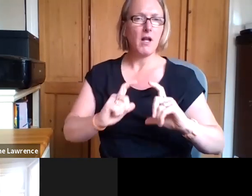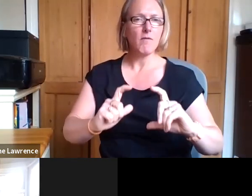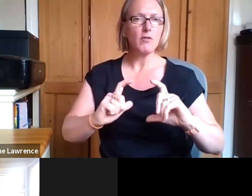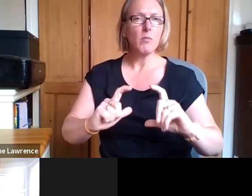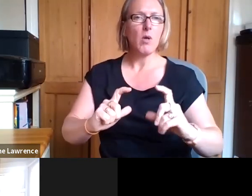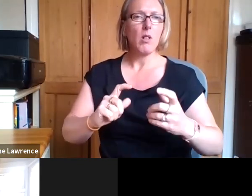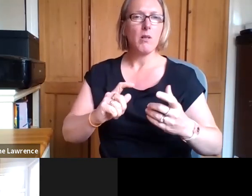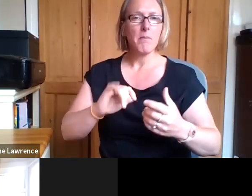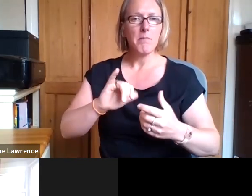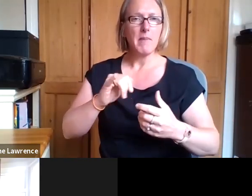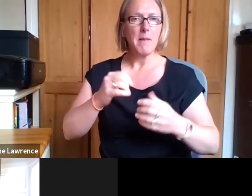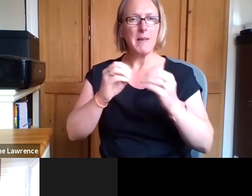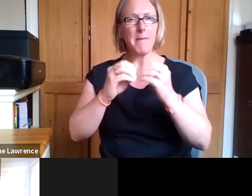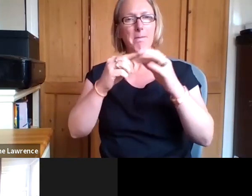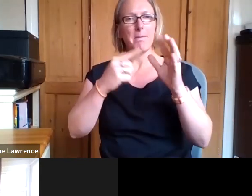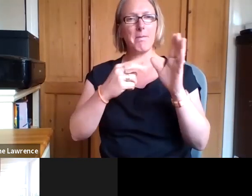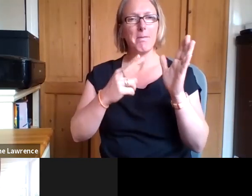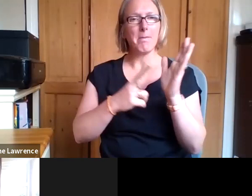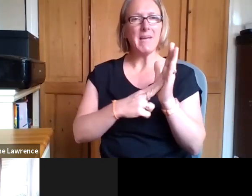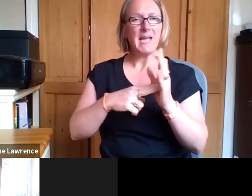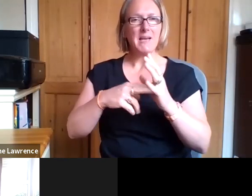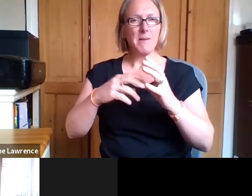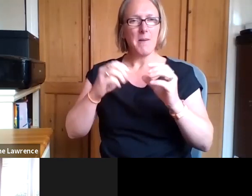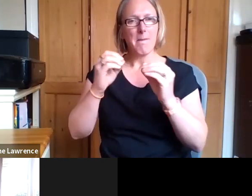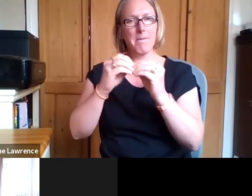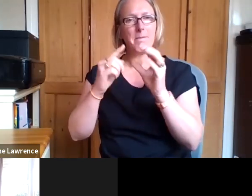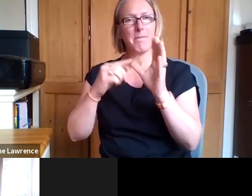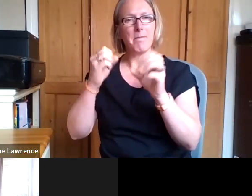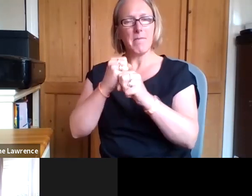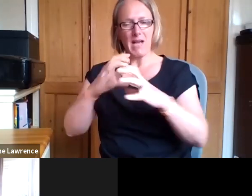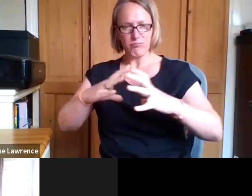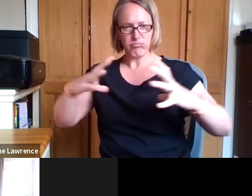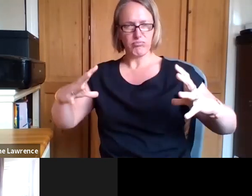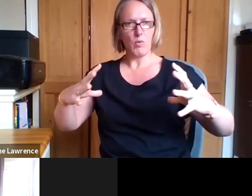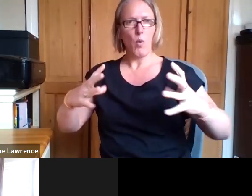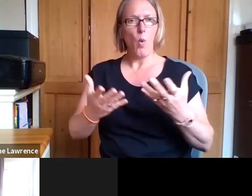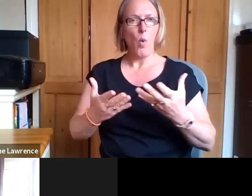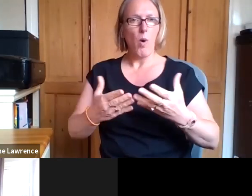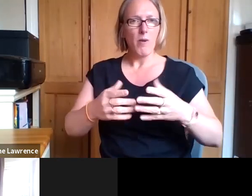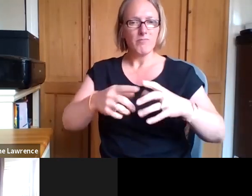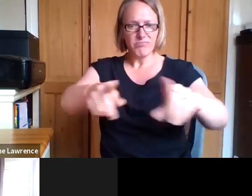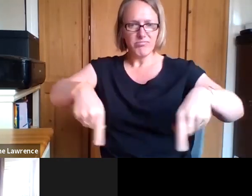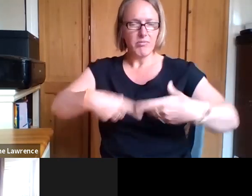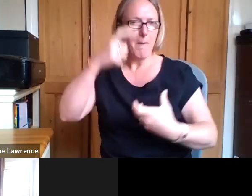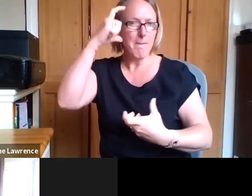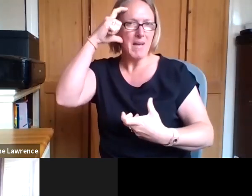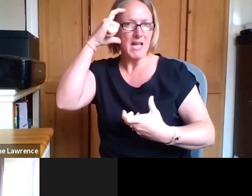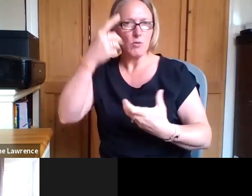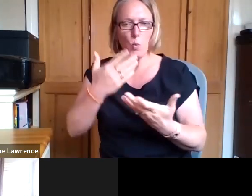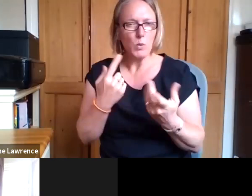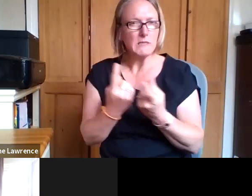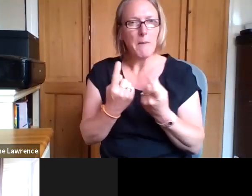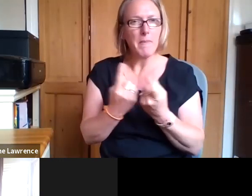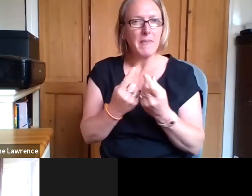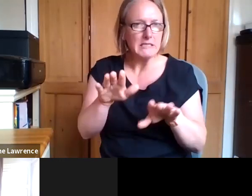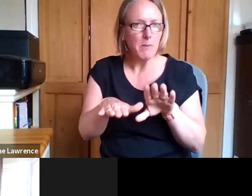like mine, to use either a Moses basket or your own bed, if you can, so that